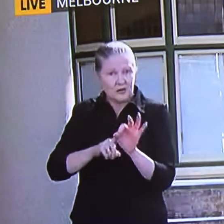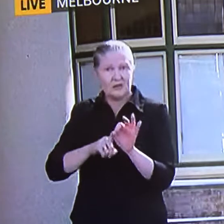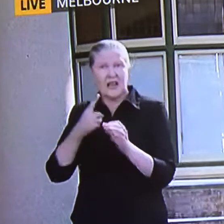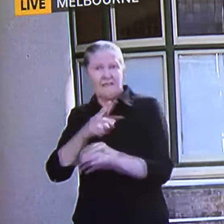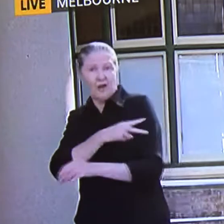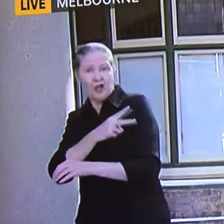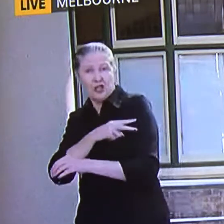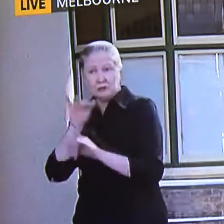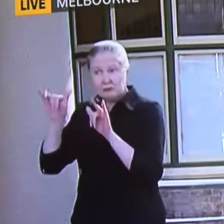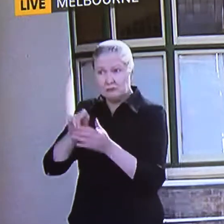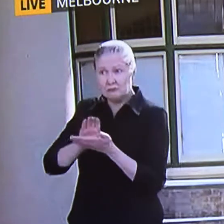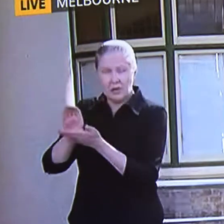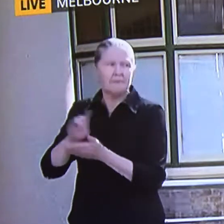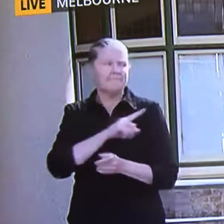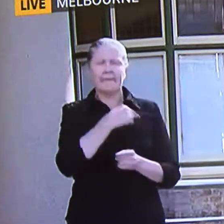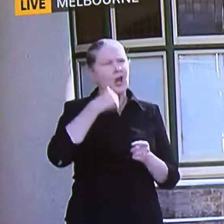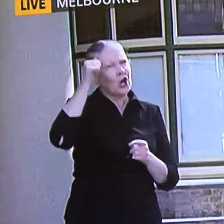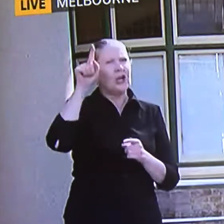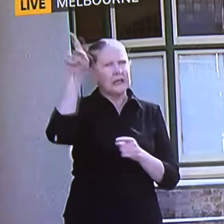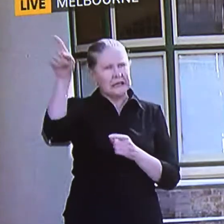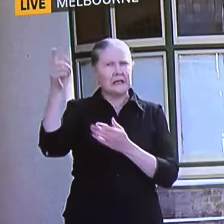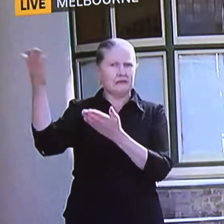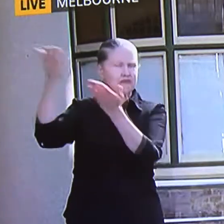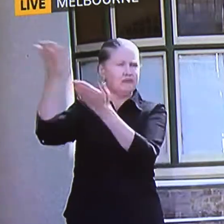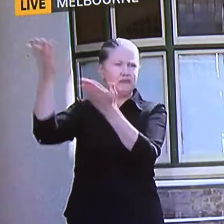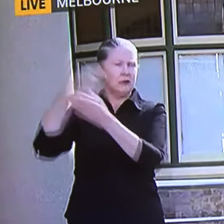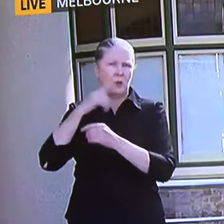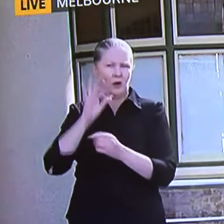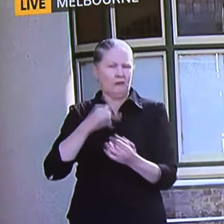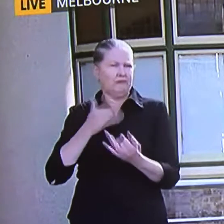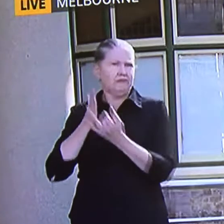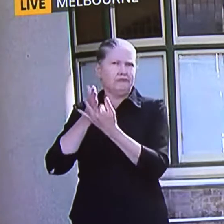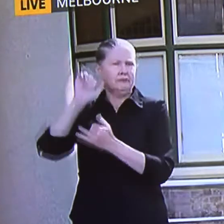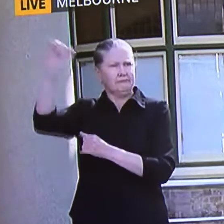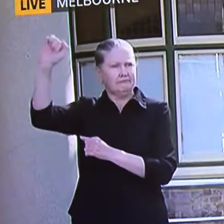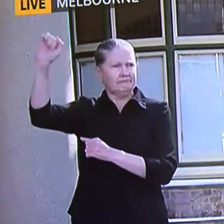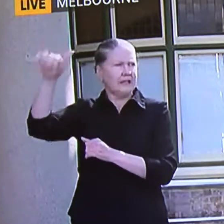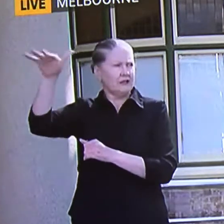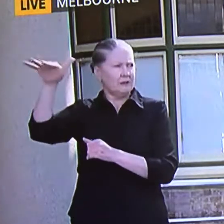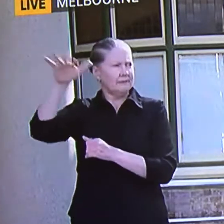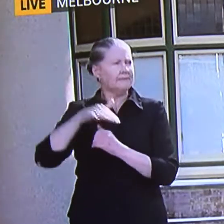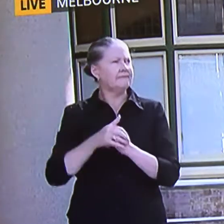I know that he's working very directly with them, and I'll respectfully not preempt that.